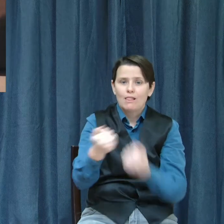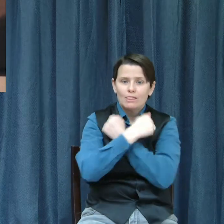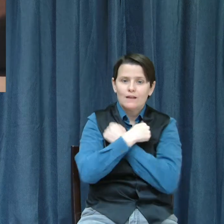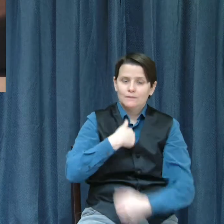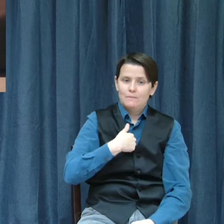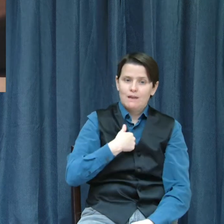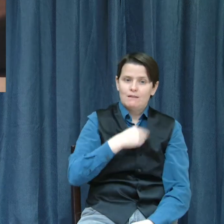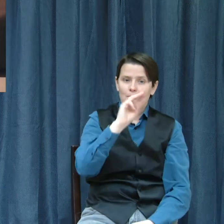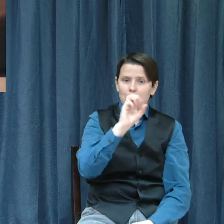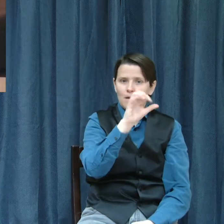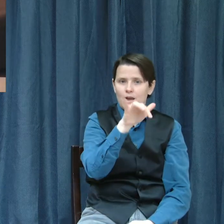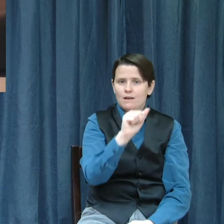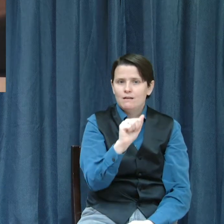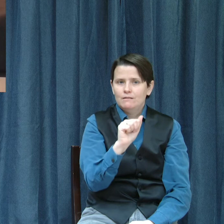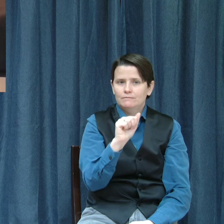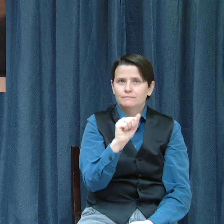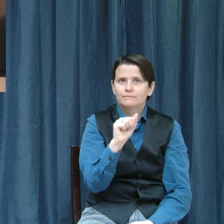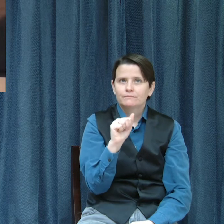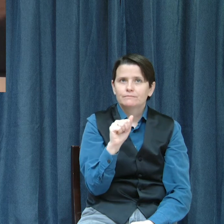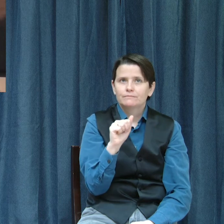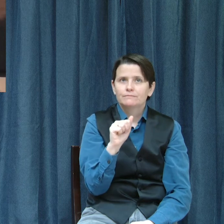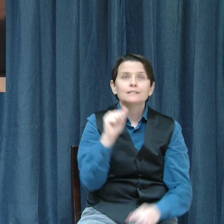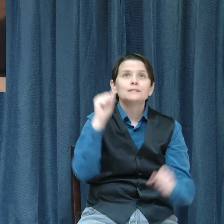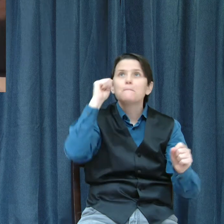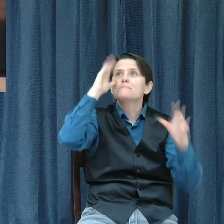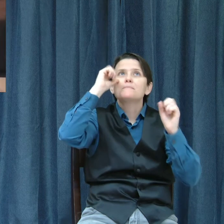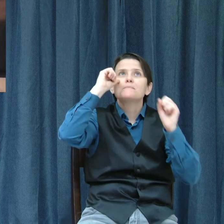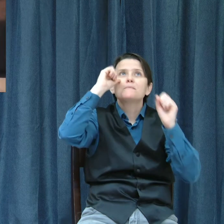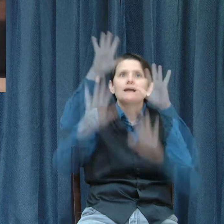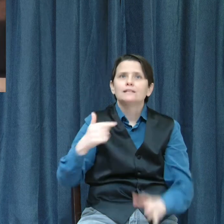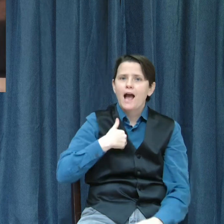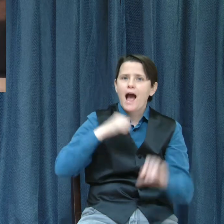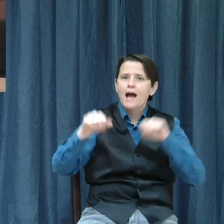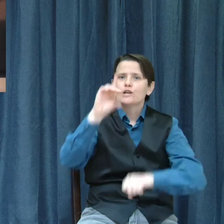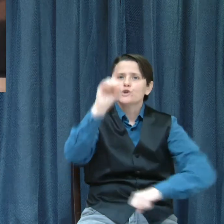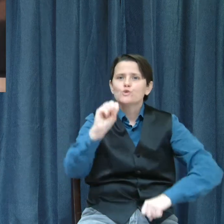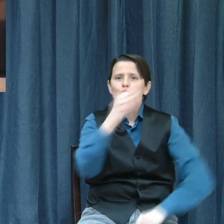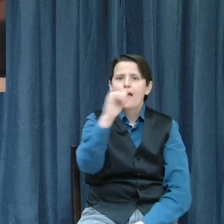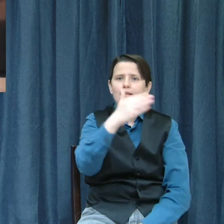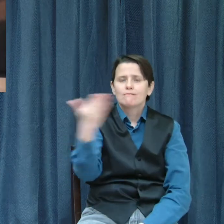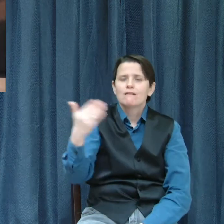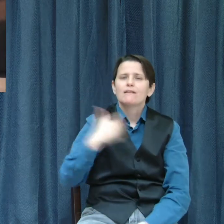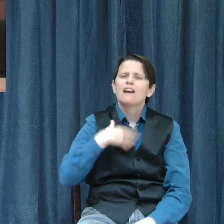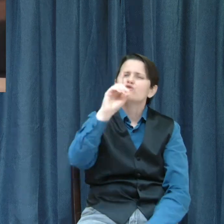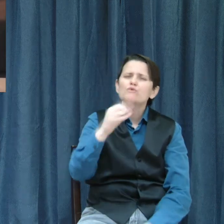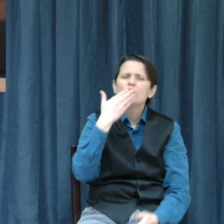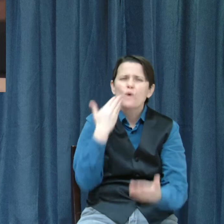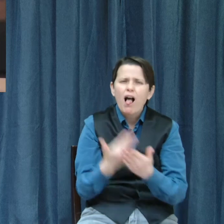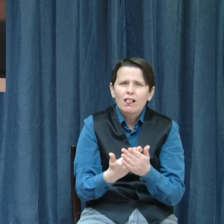Angelou. It's amazing. I can do anything and do it well. Any good thing, I can do